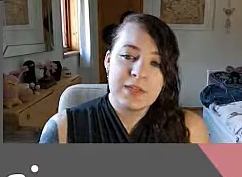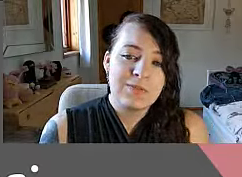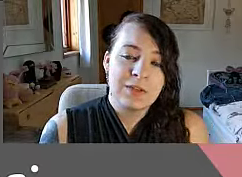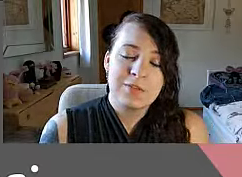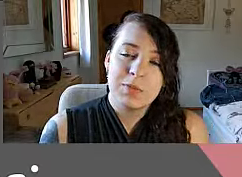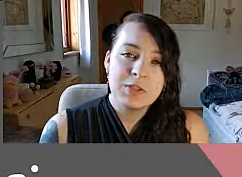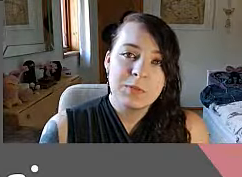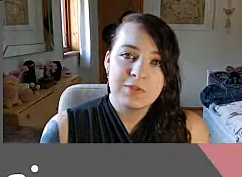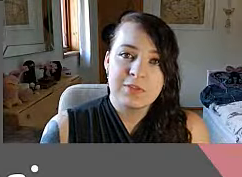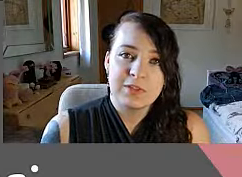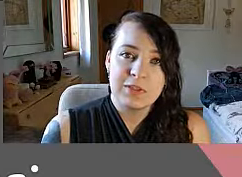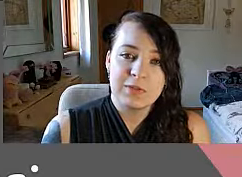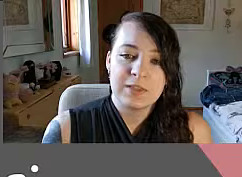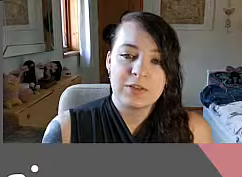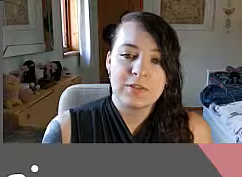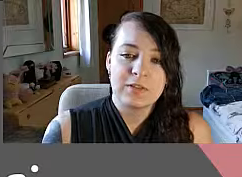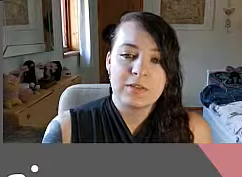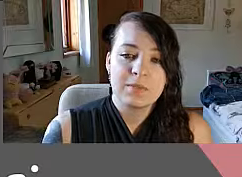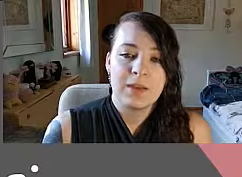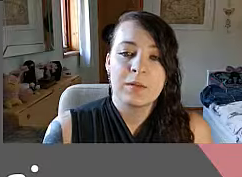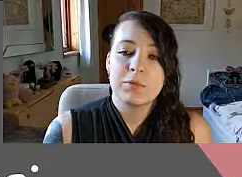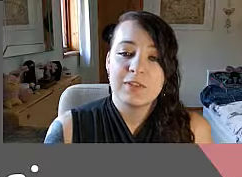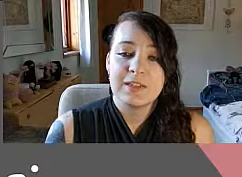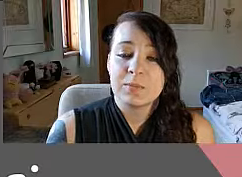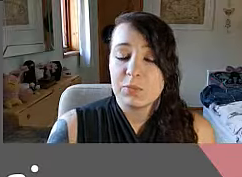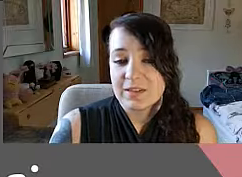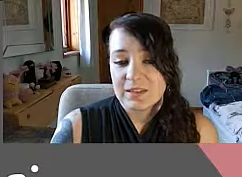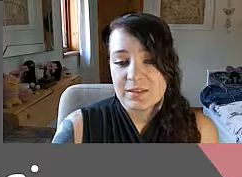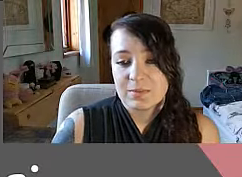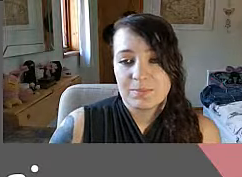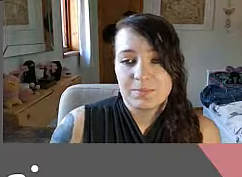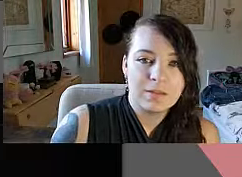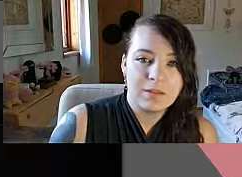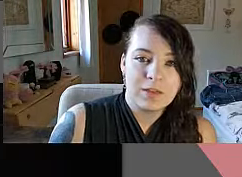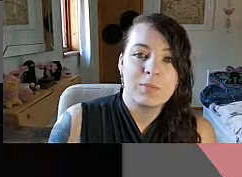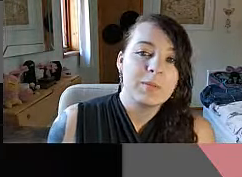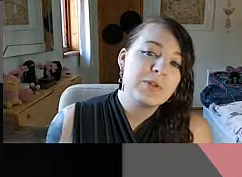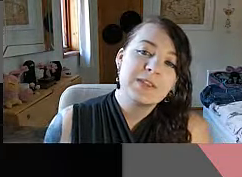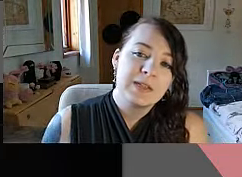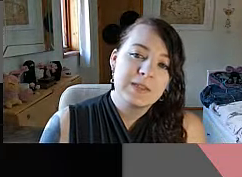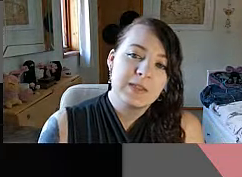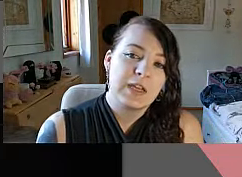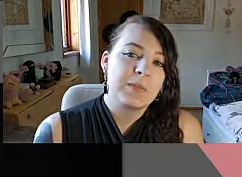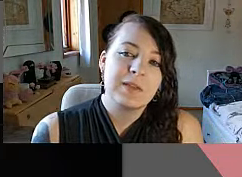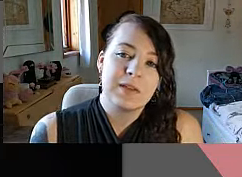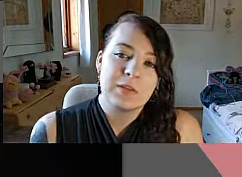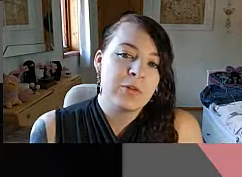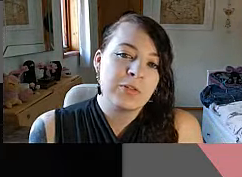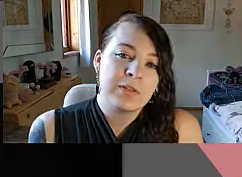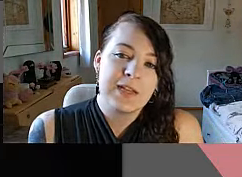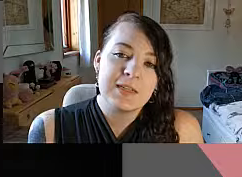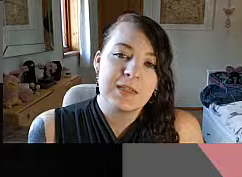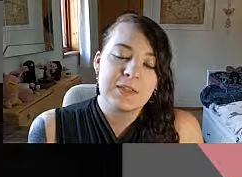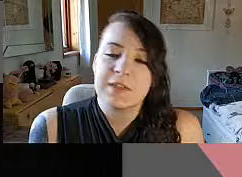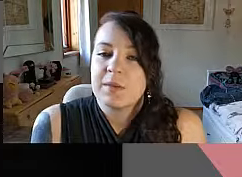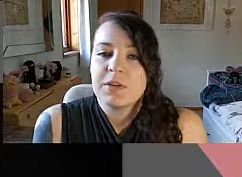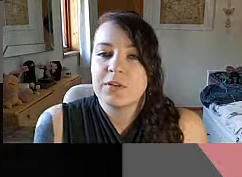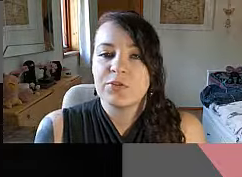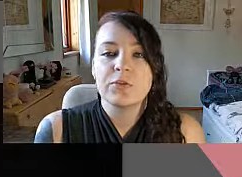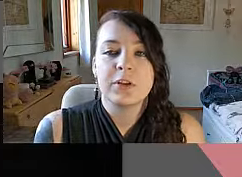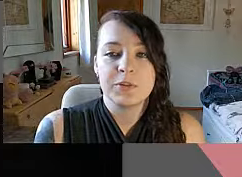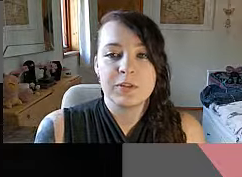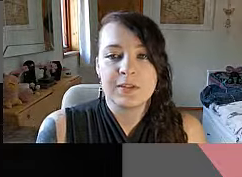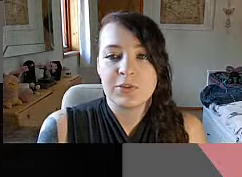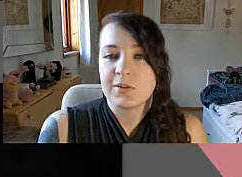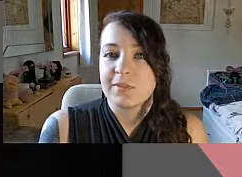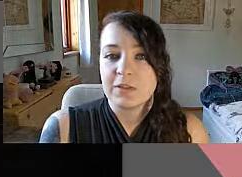Allow saving of multiple different configurations, and provide some presets. And by presets, I mean like the modern, classic, and dynamic